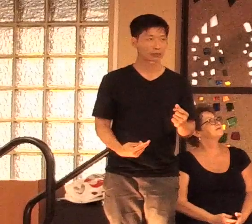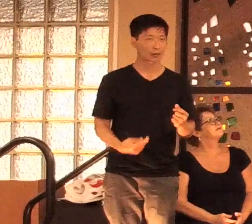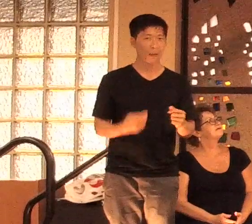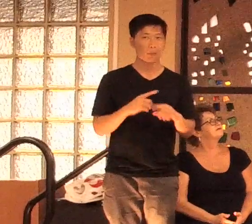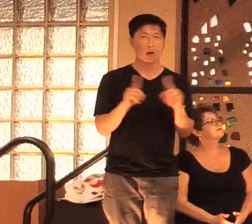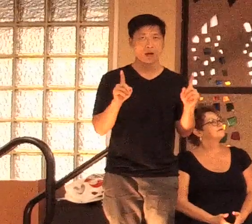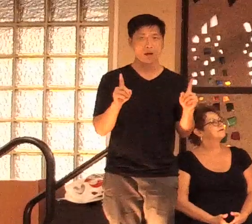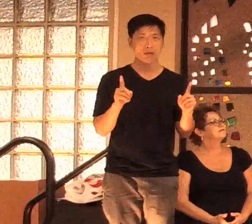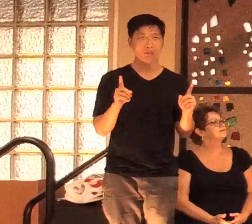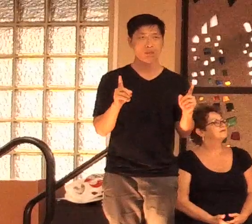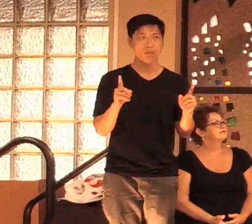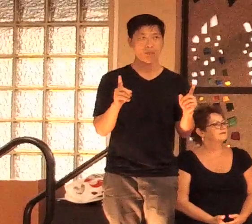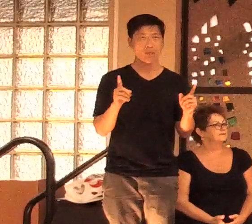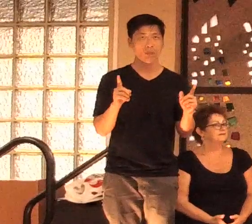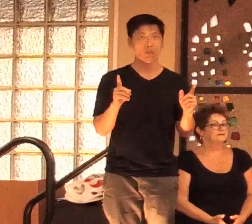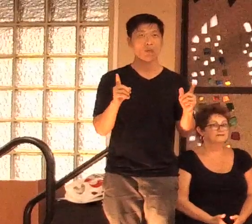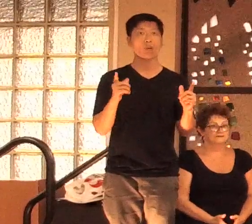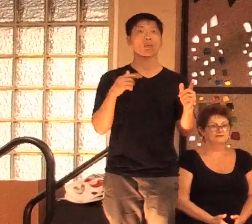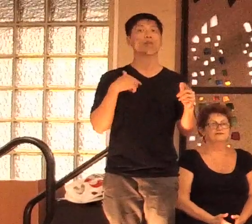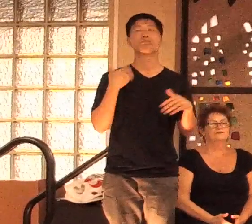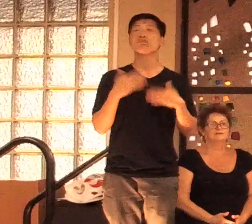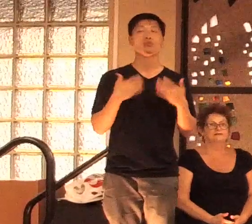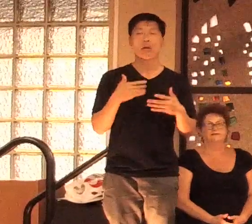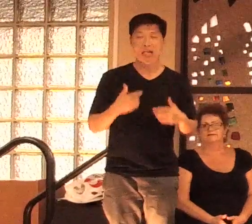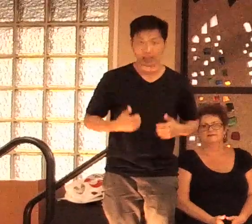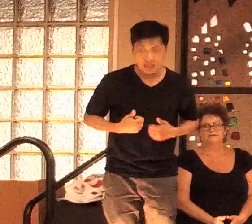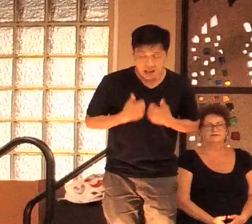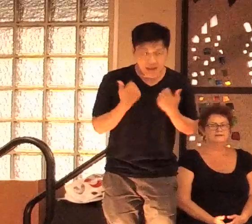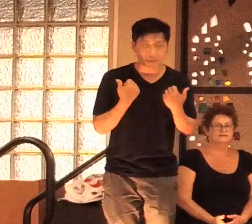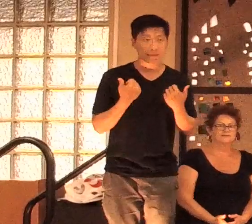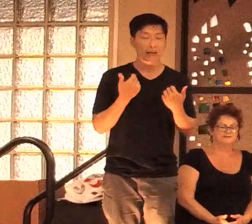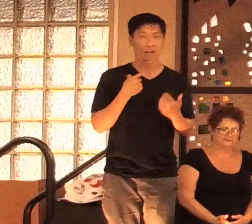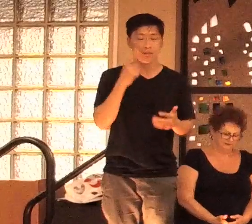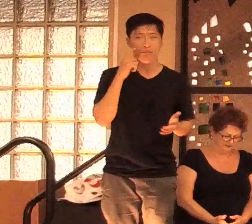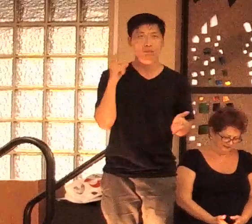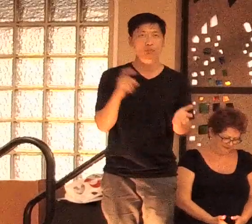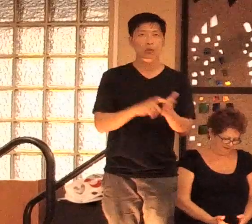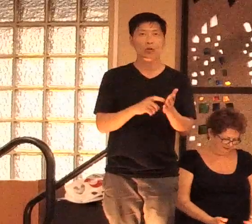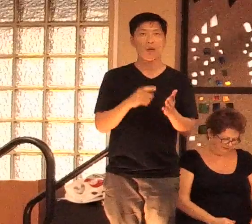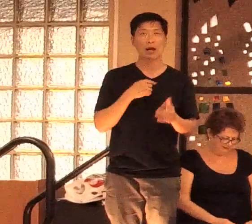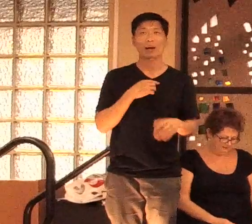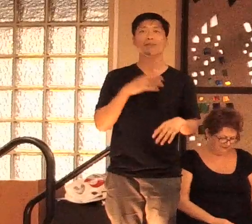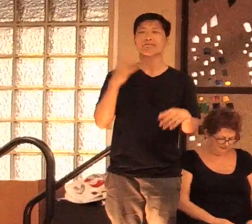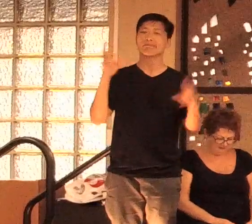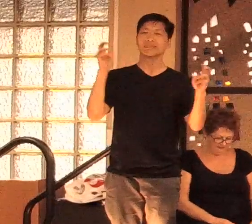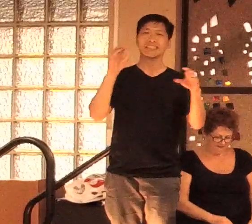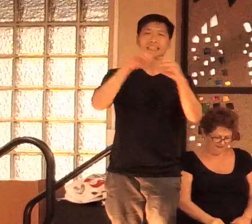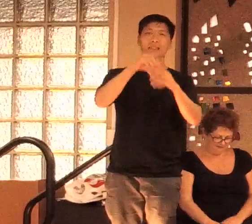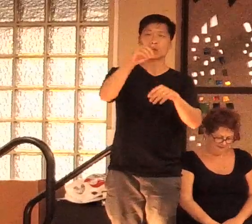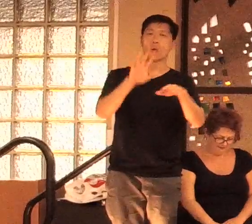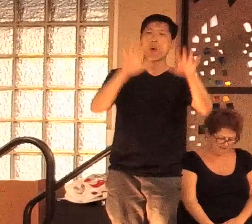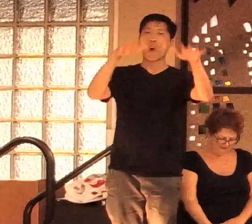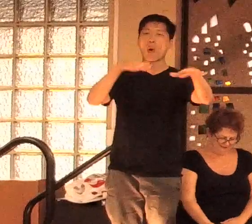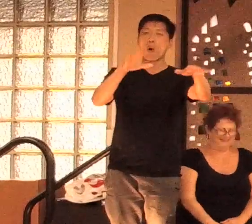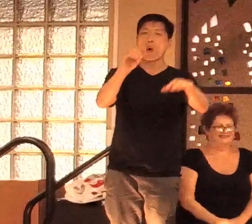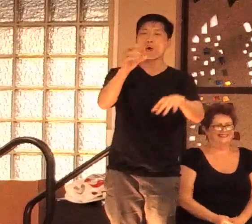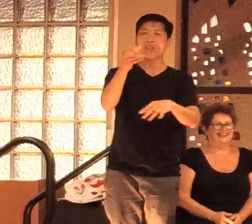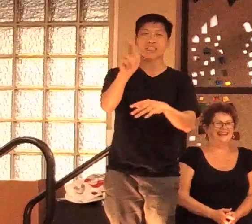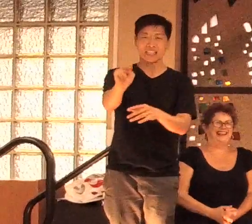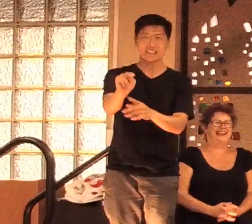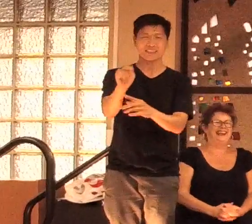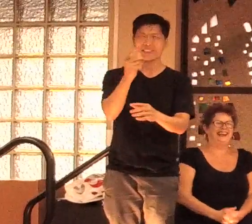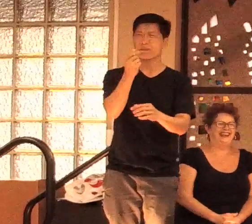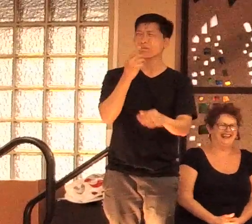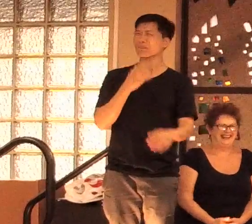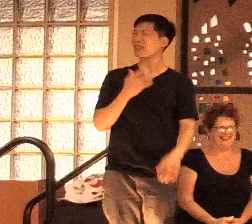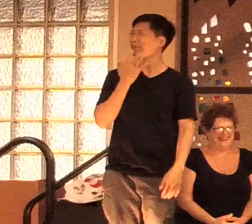But then, when going through life, you start to notice that when you're in the ocean, water's a little bit too salty. It